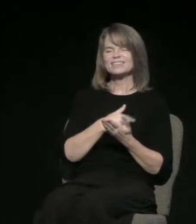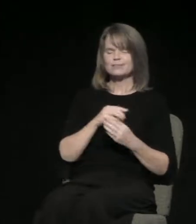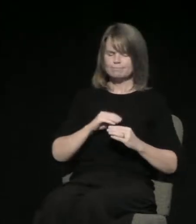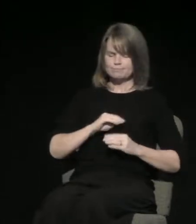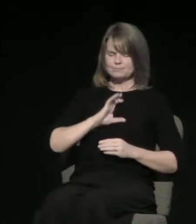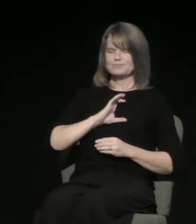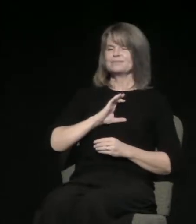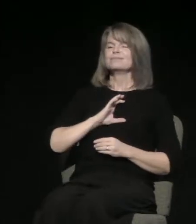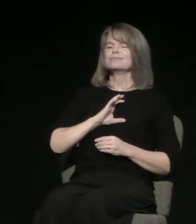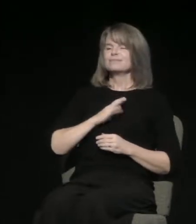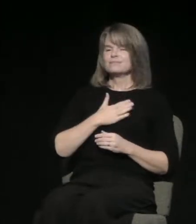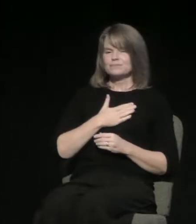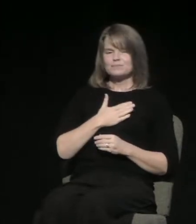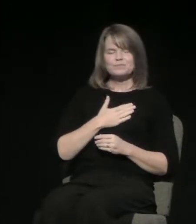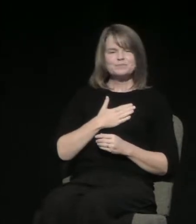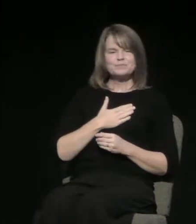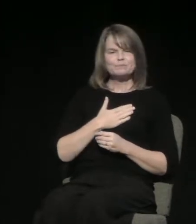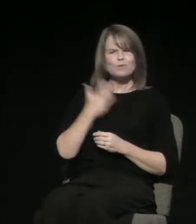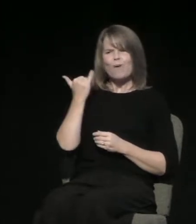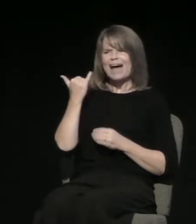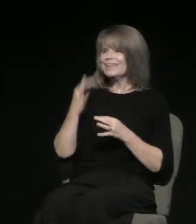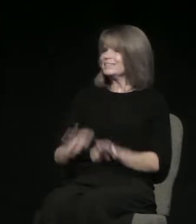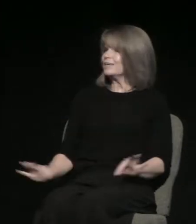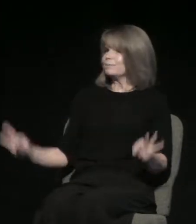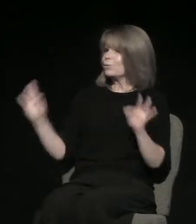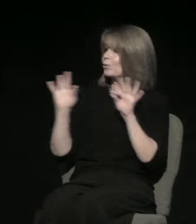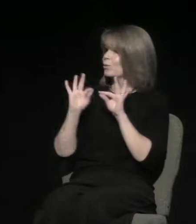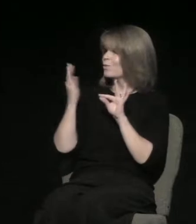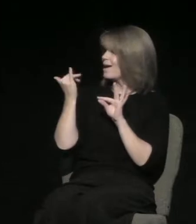Inner Being Why Is That So Important